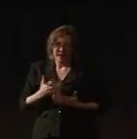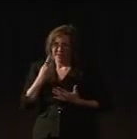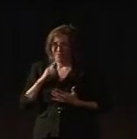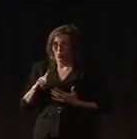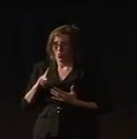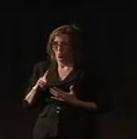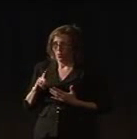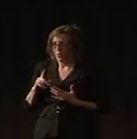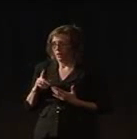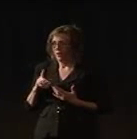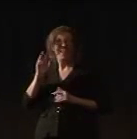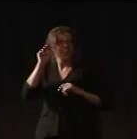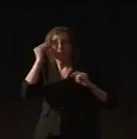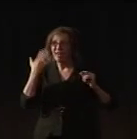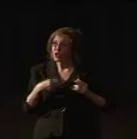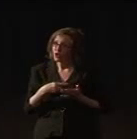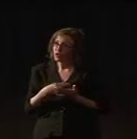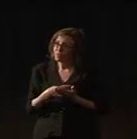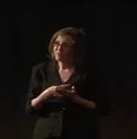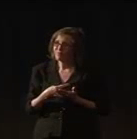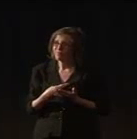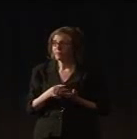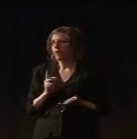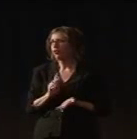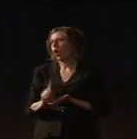mayor lost the election after our